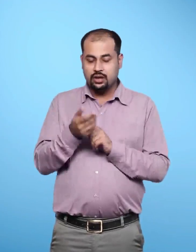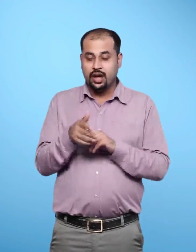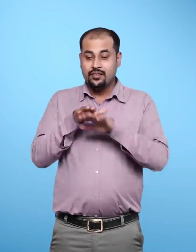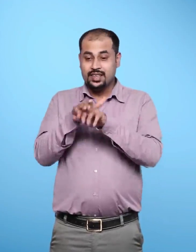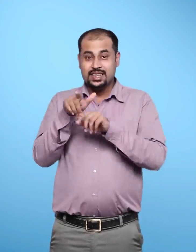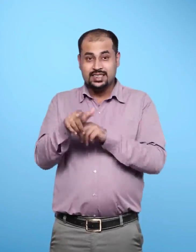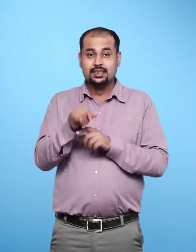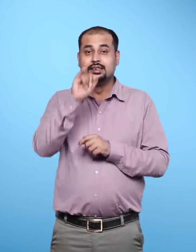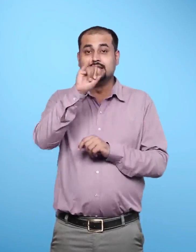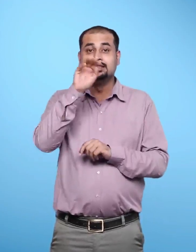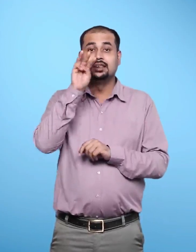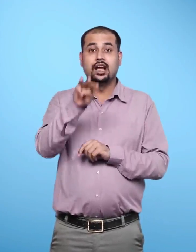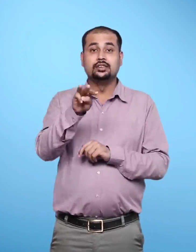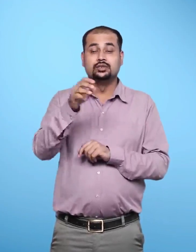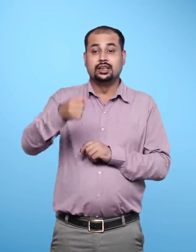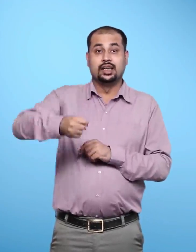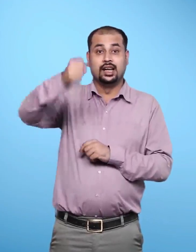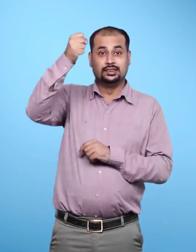I found that for 6,000 kilogram fish,